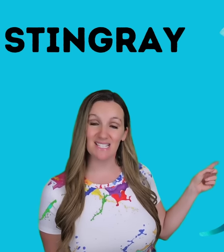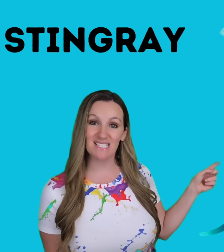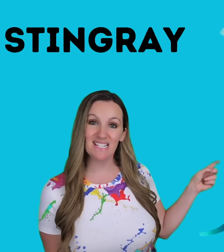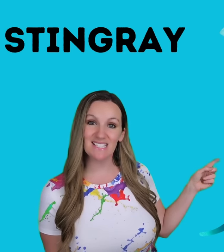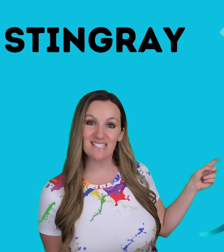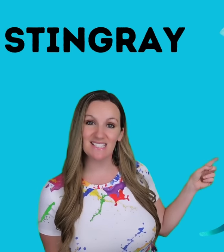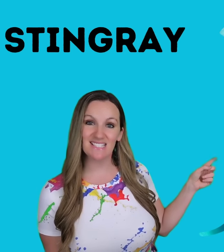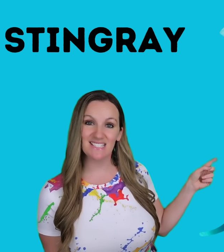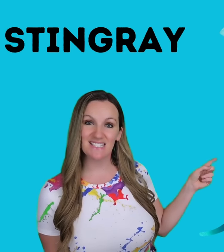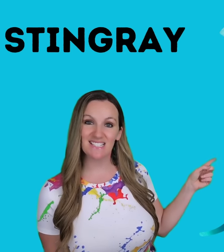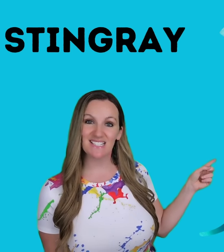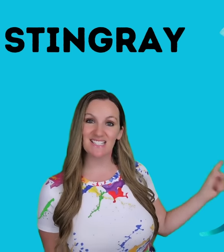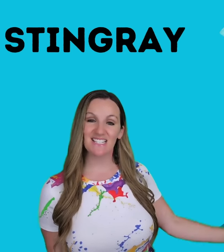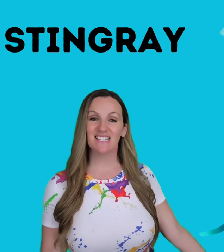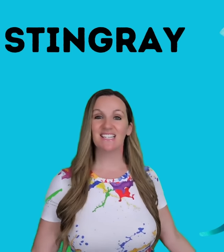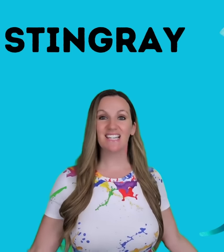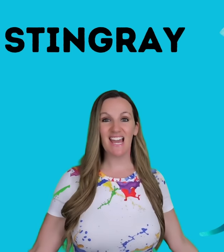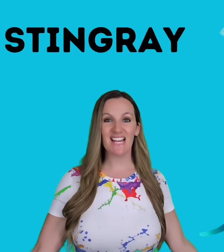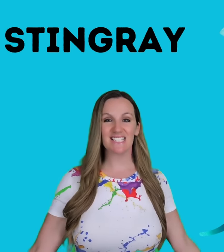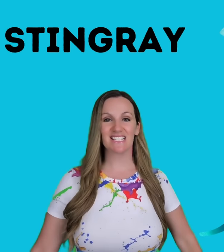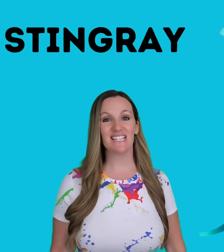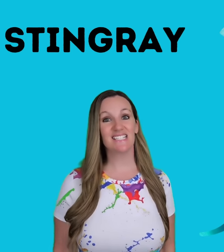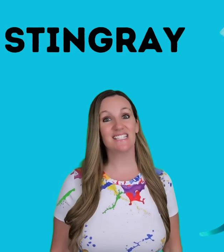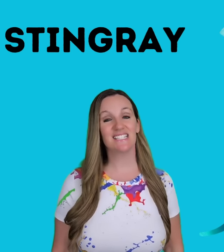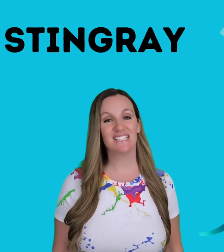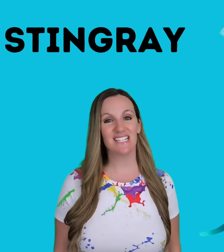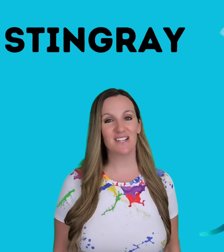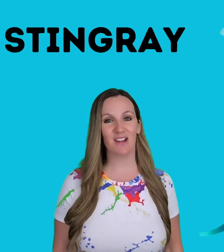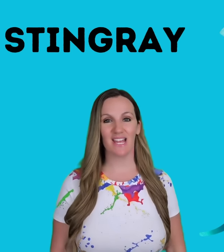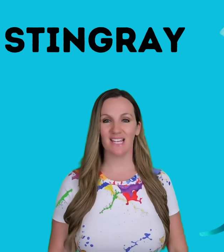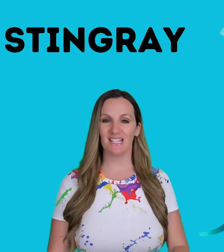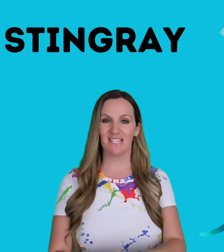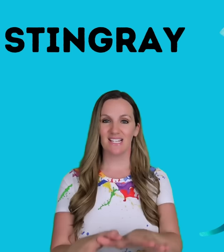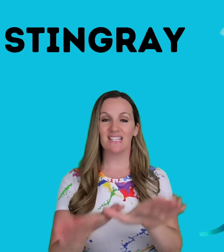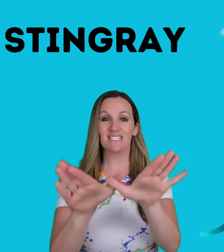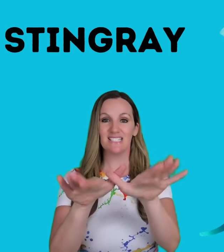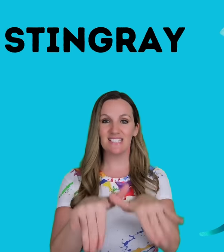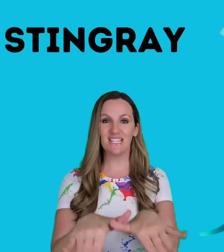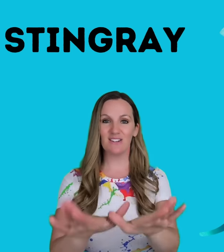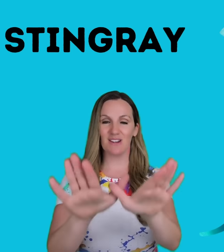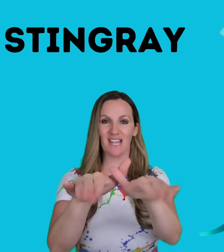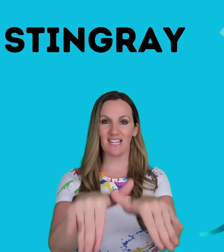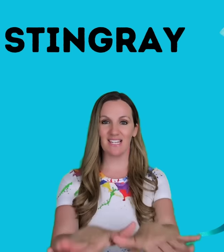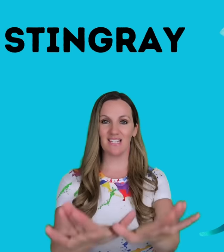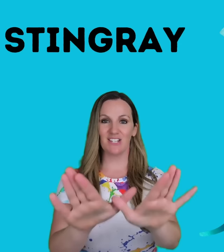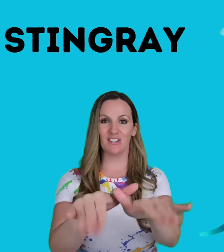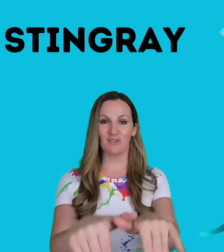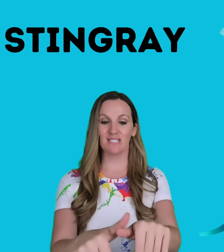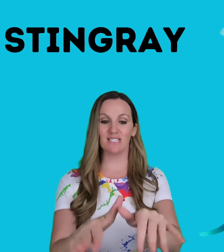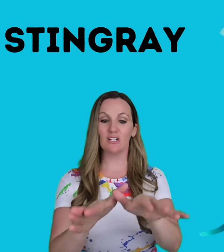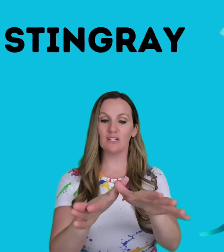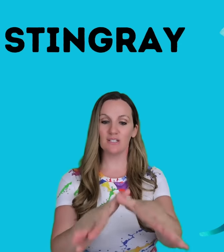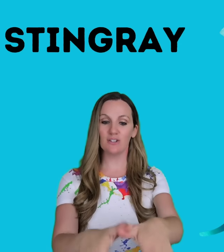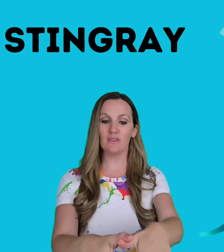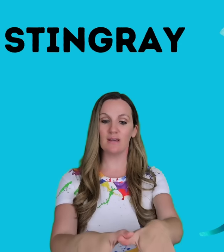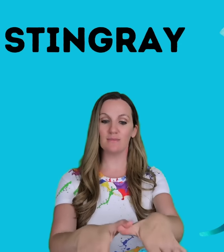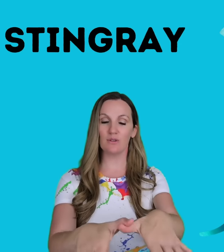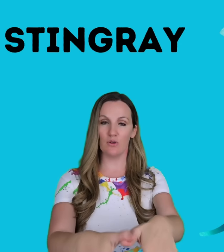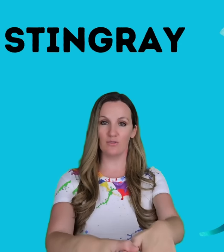is? Yes, it's a stingray. Stingray, you're going to hook your thumbs over each